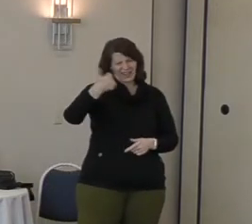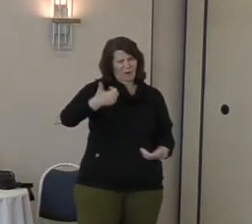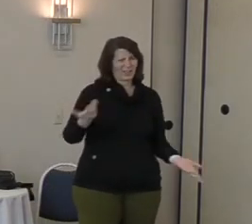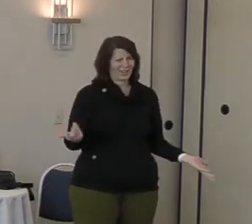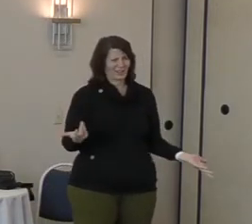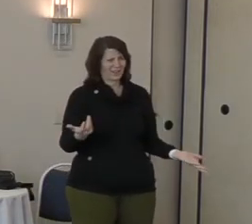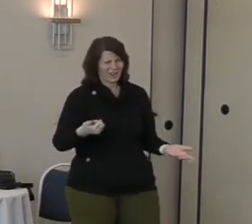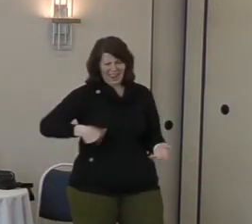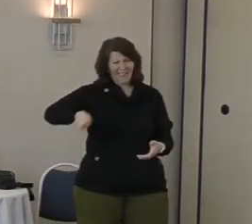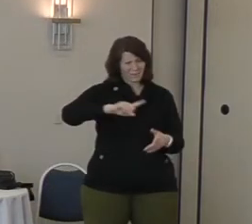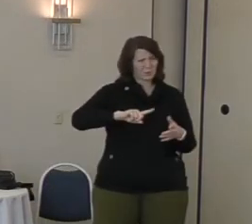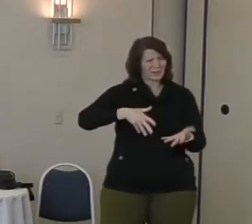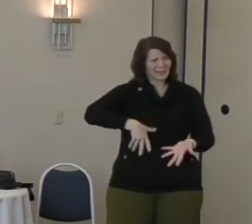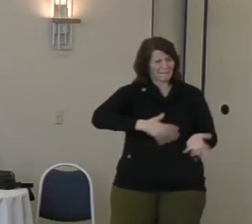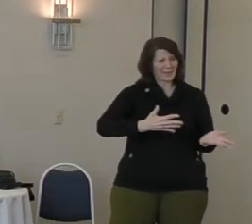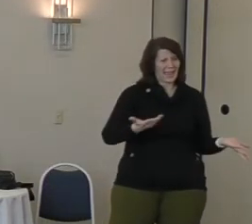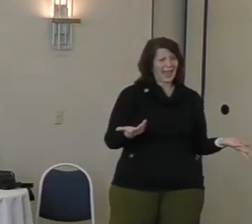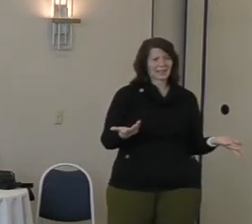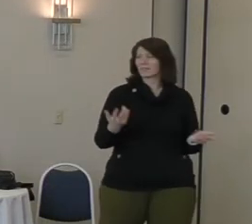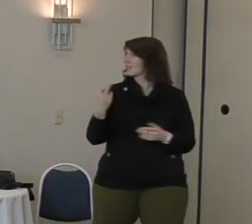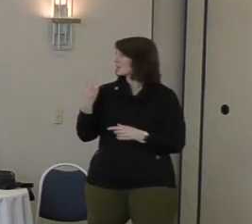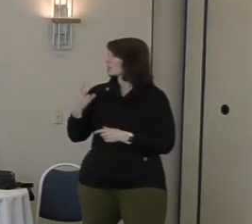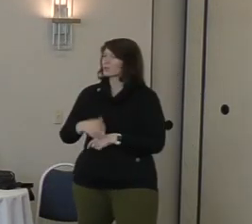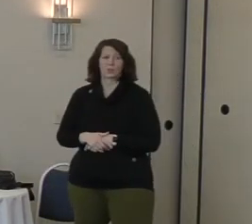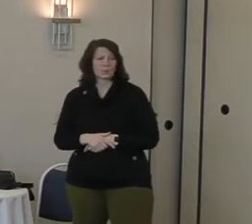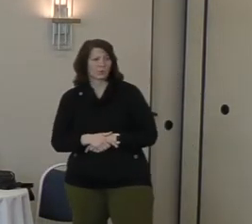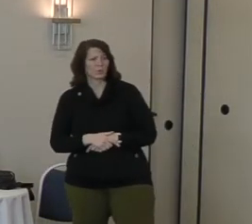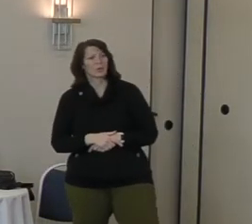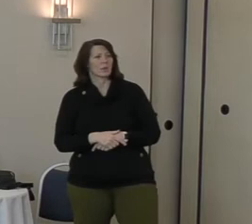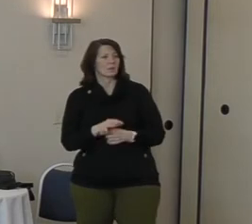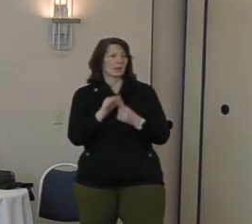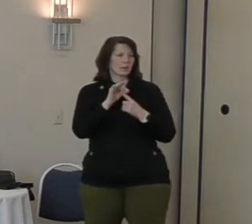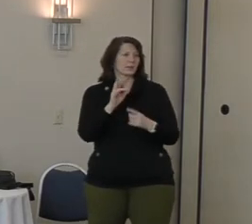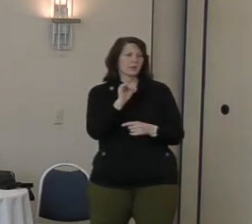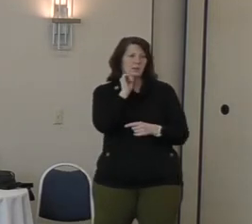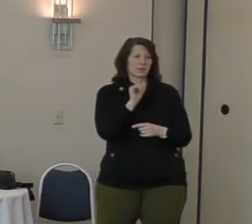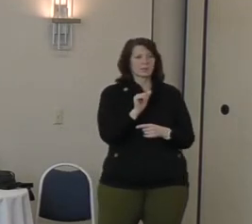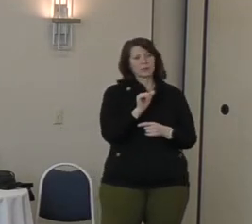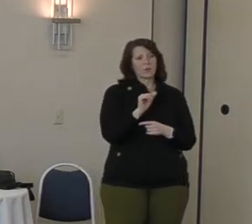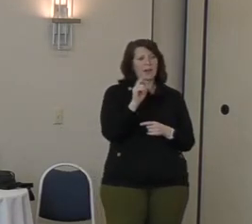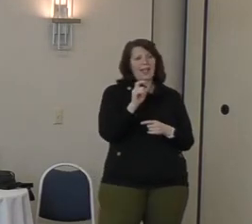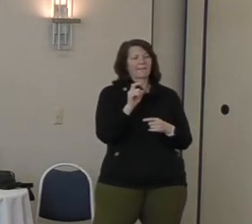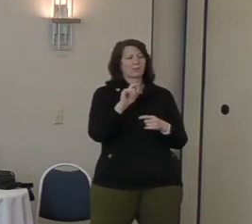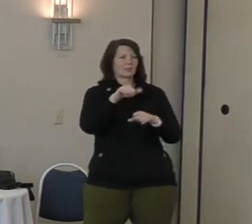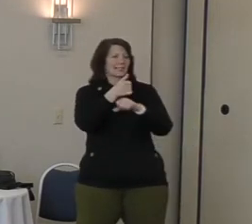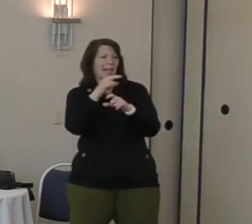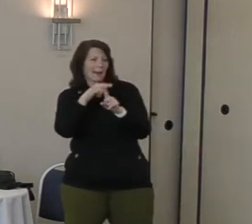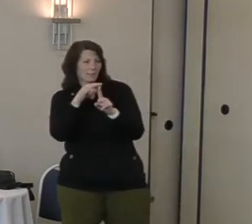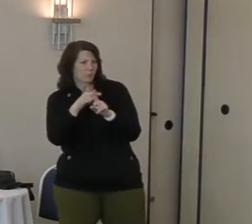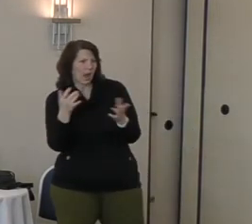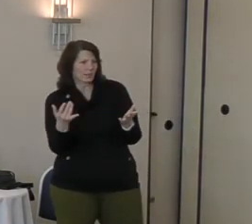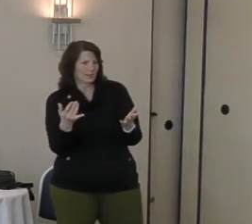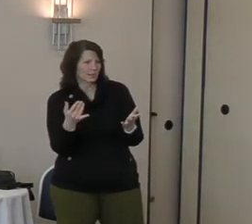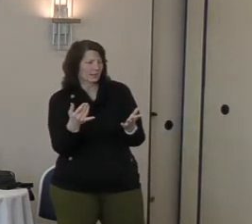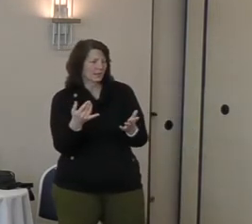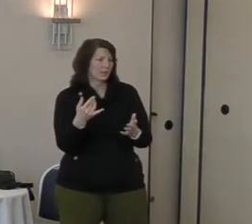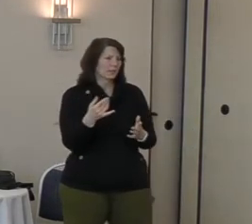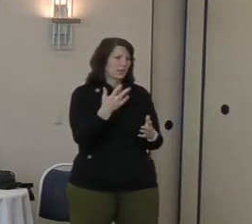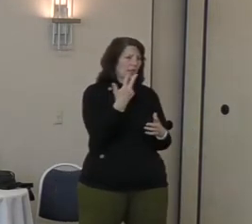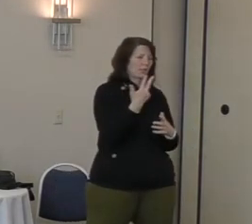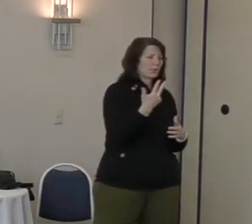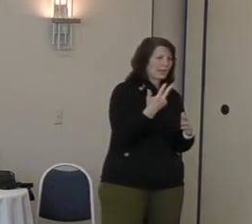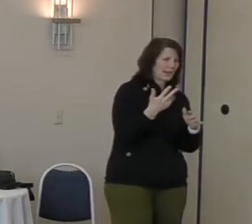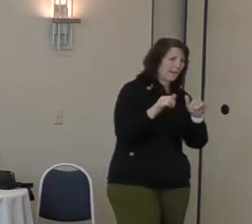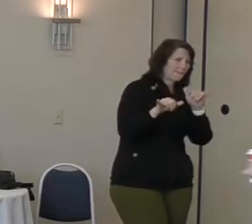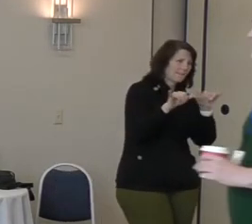pass. Two, vary where you use them. They don't always have to set up off a rock, so we'll get to that. And three, patterns, which we'll